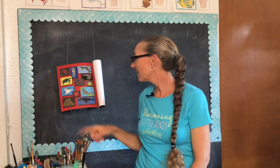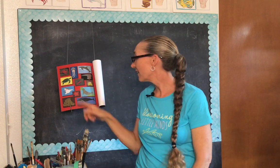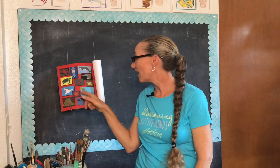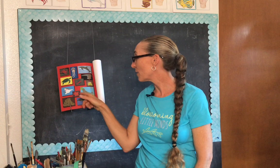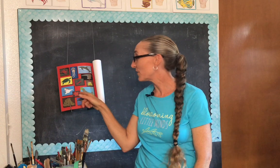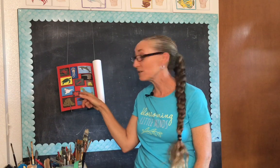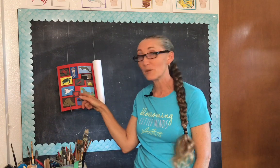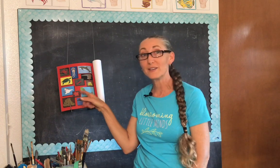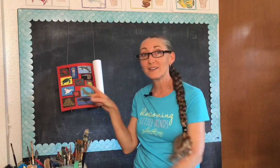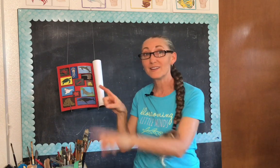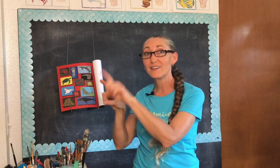How about this one?